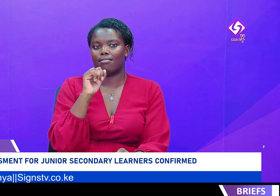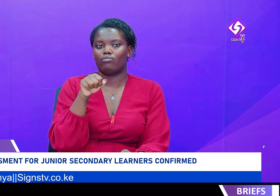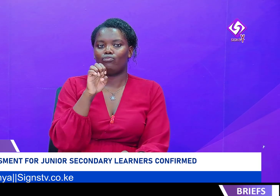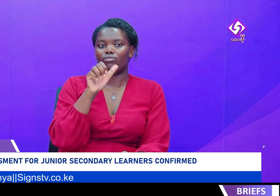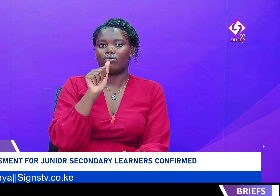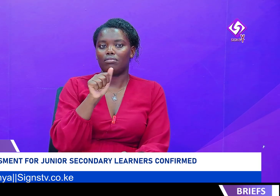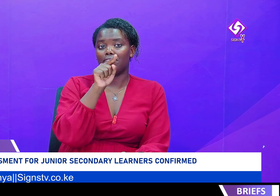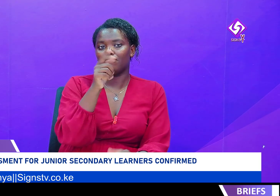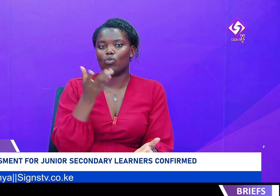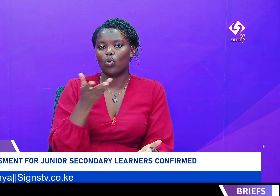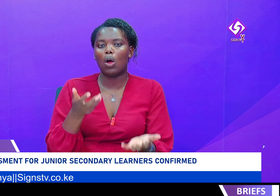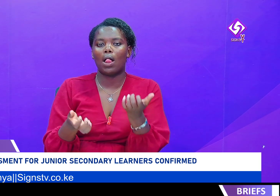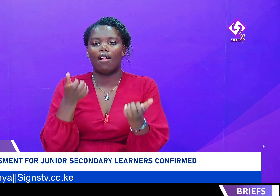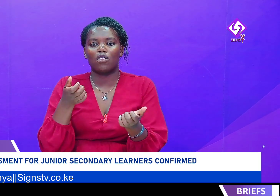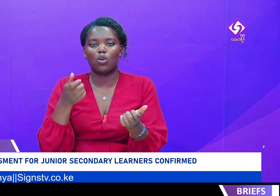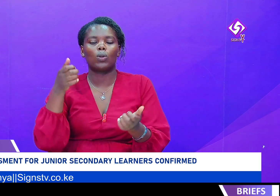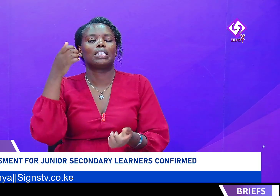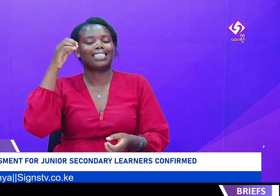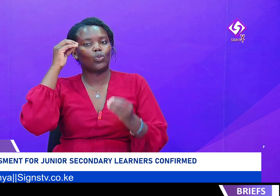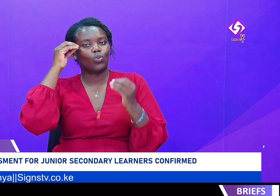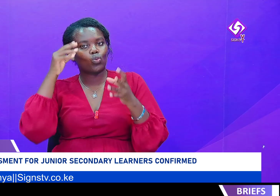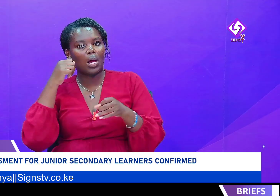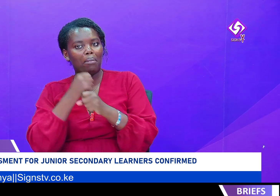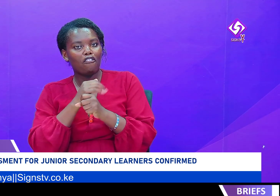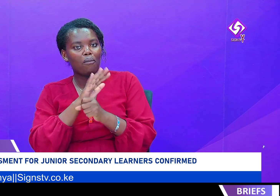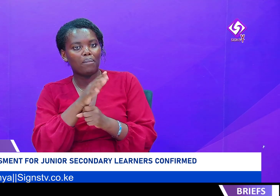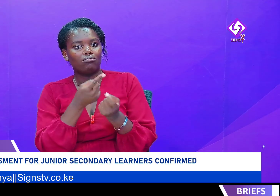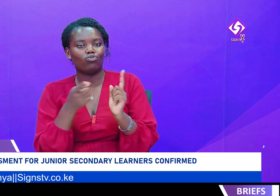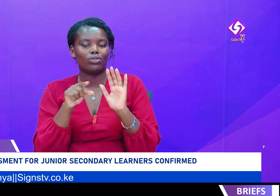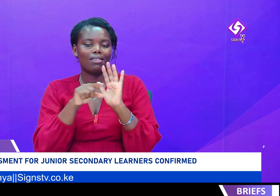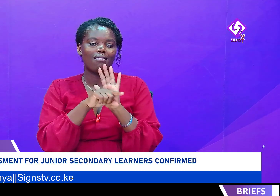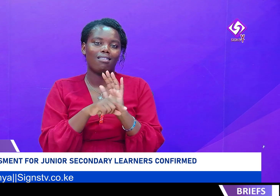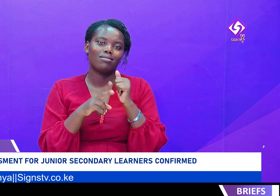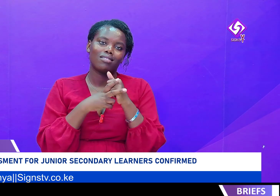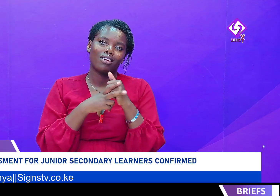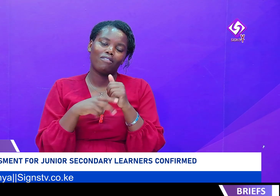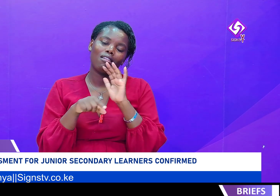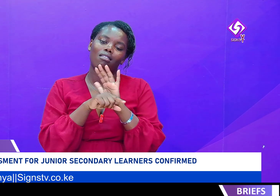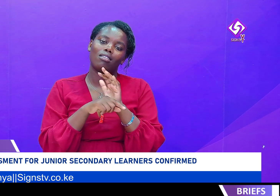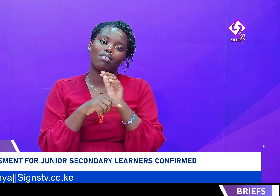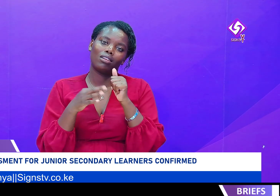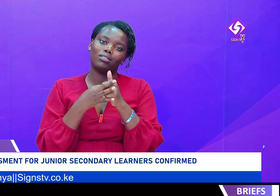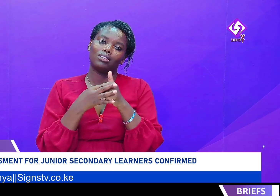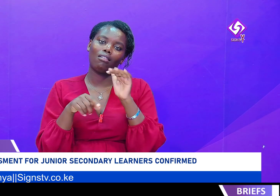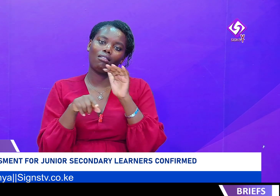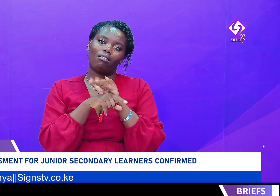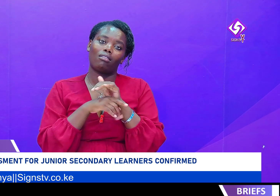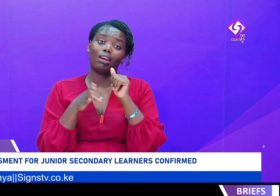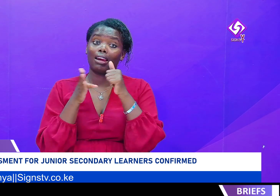The assessment, formerly known as the Kenyan Junior Secondary Education Assessment,